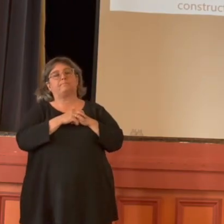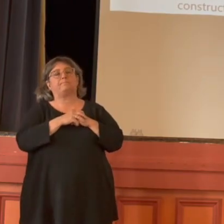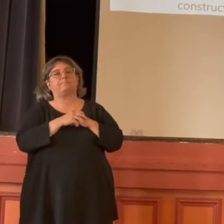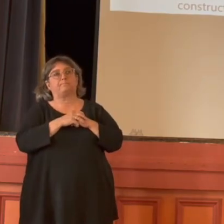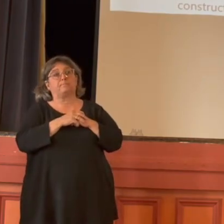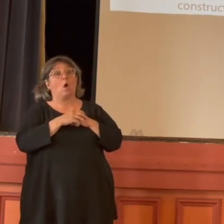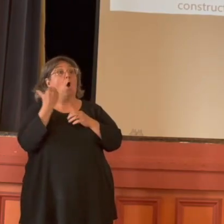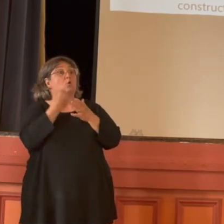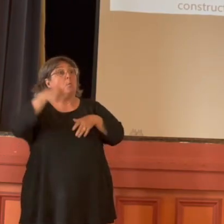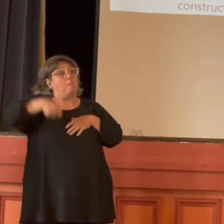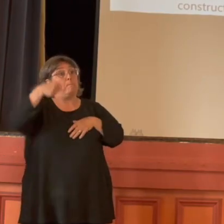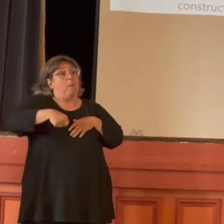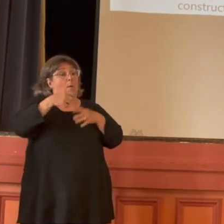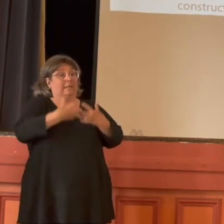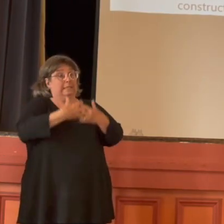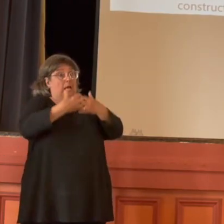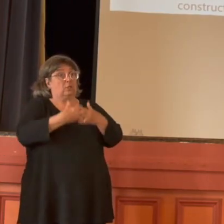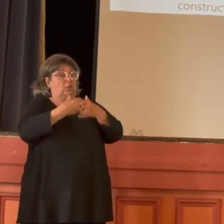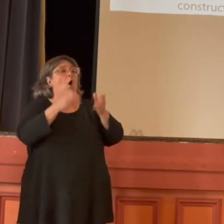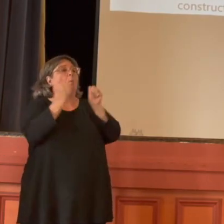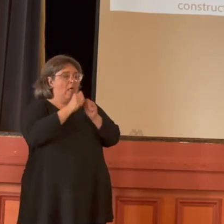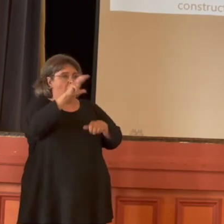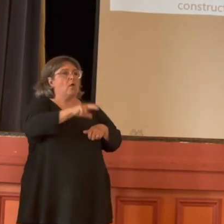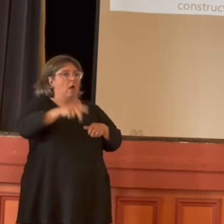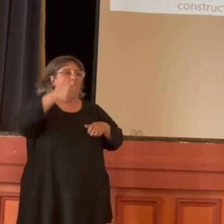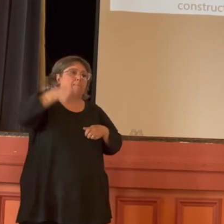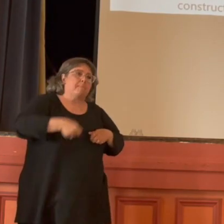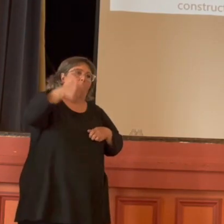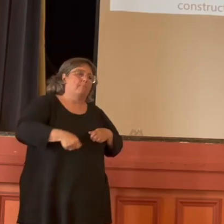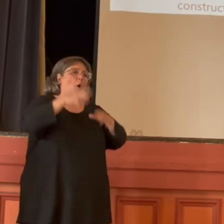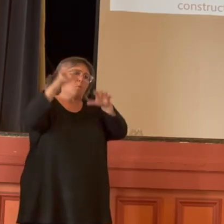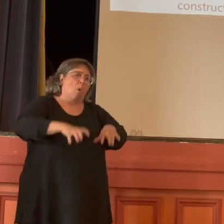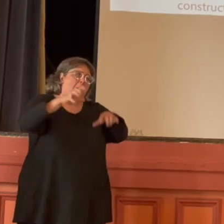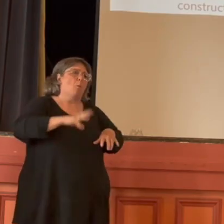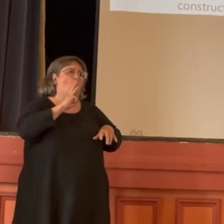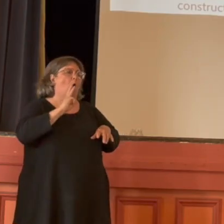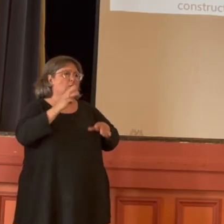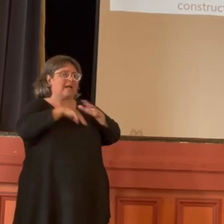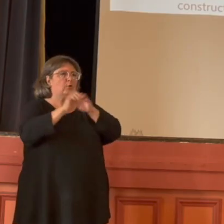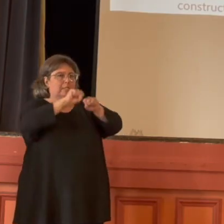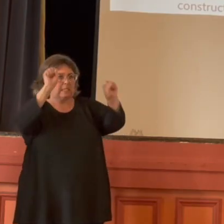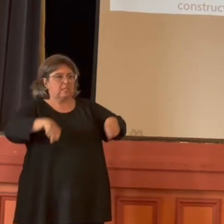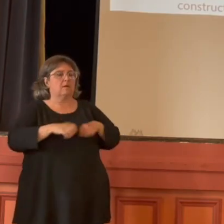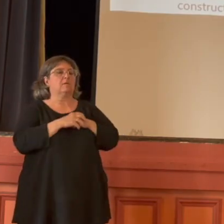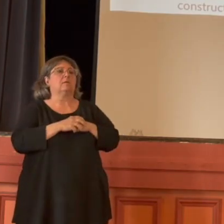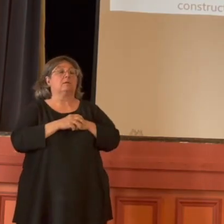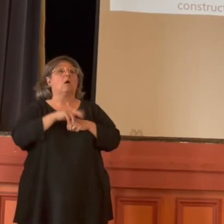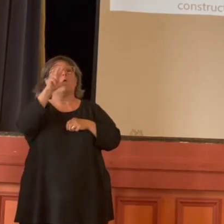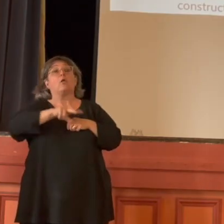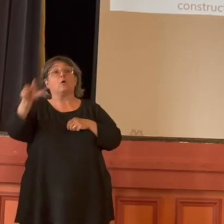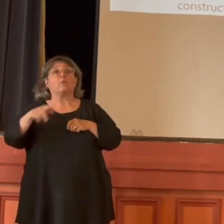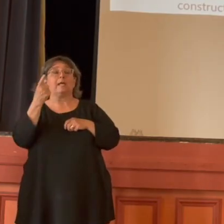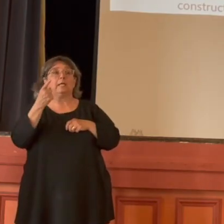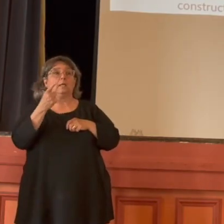New pump stations came through with the 33 to pump storm water into the system because the 33